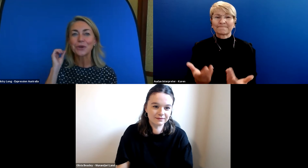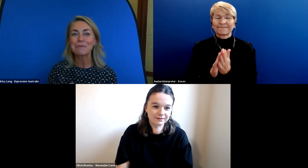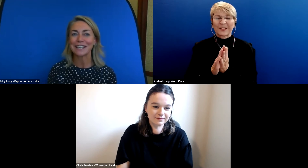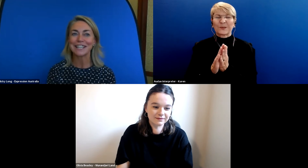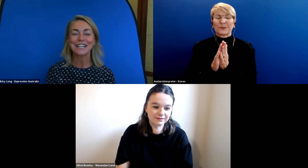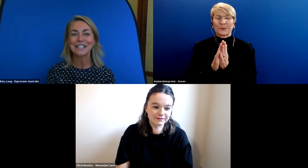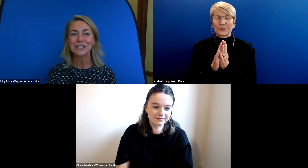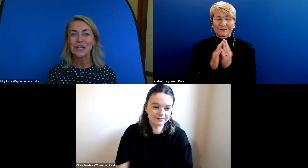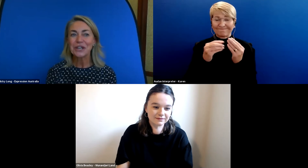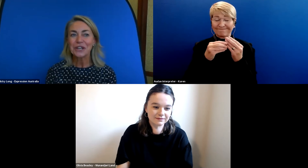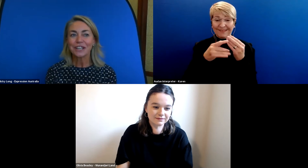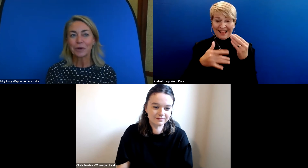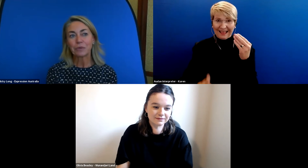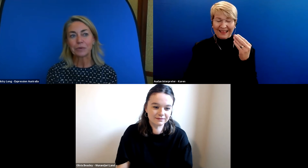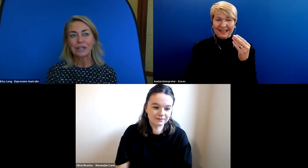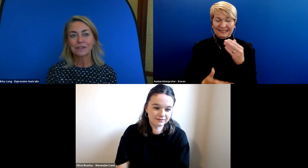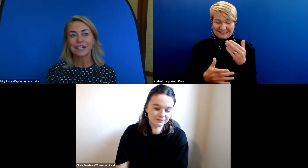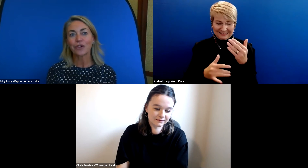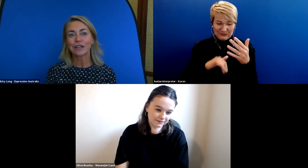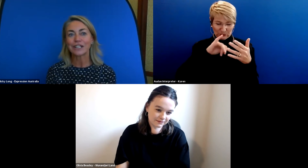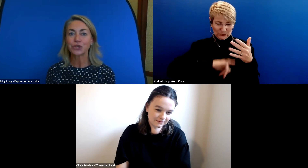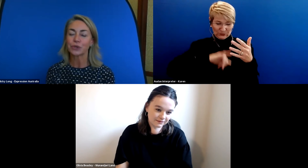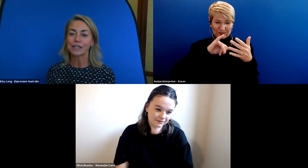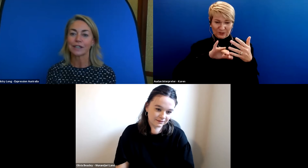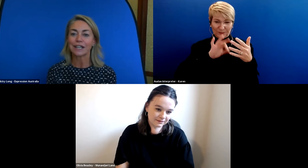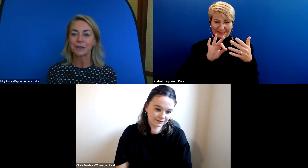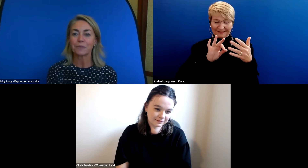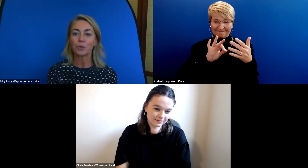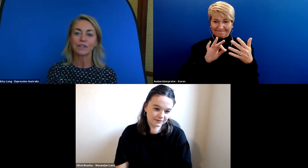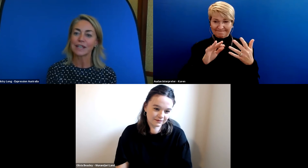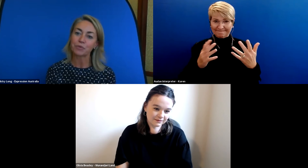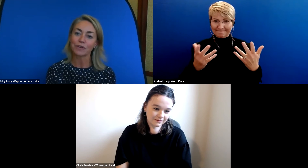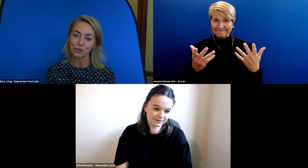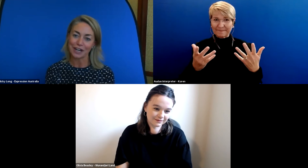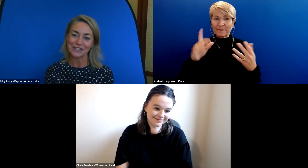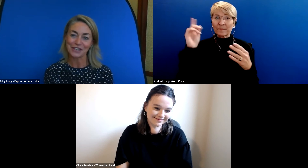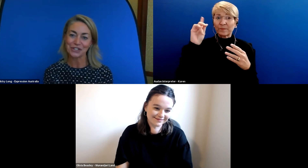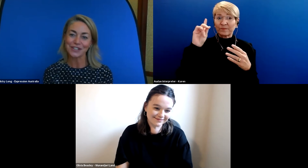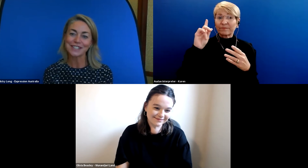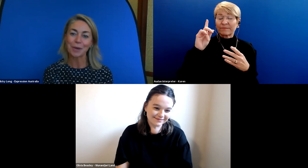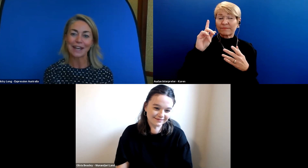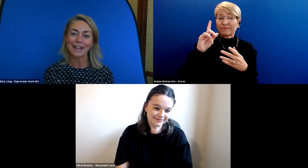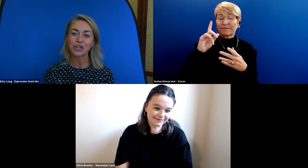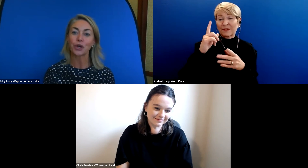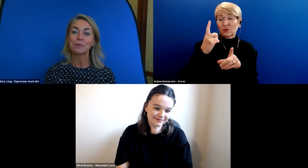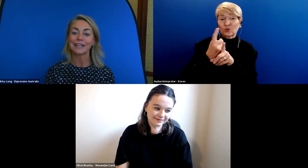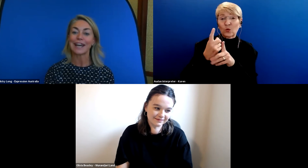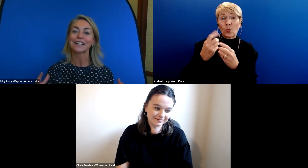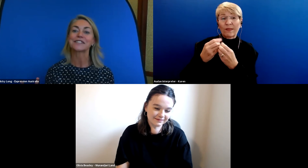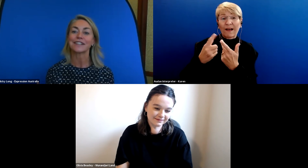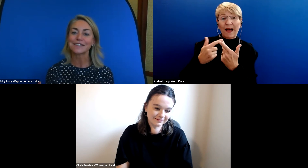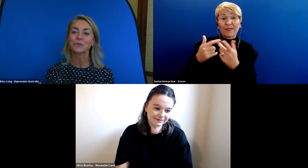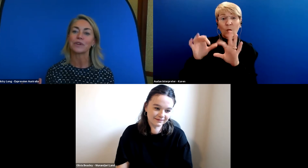There's so many. We're currently talking with a number of organisations about